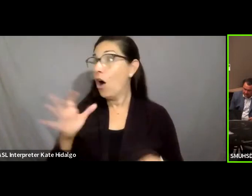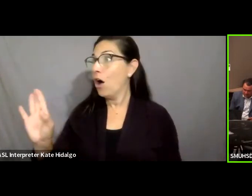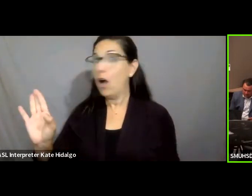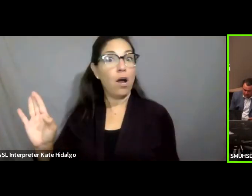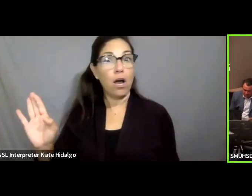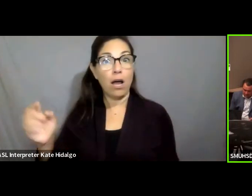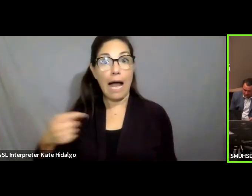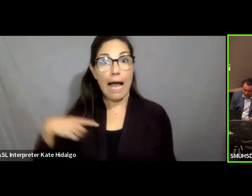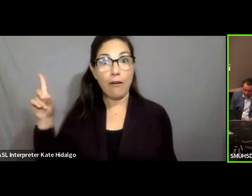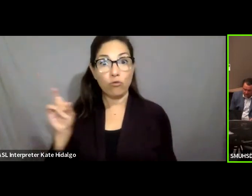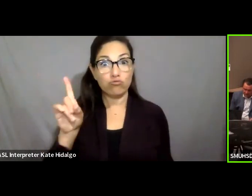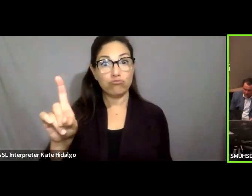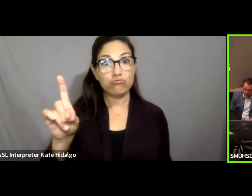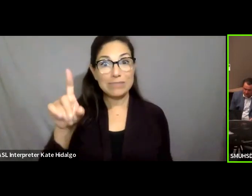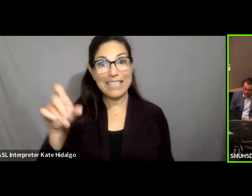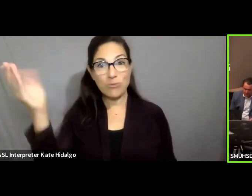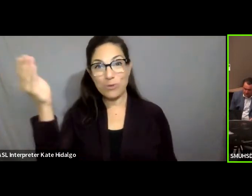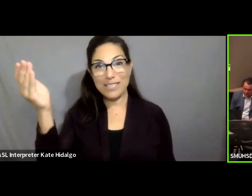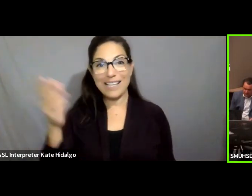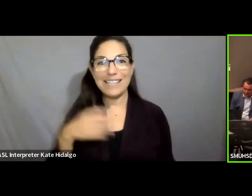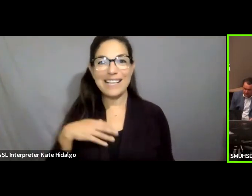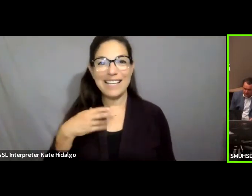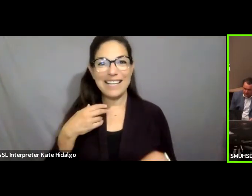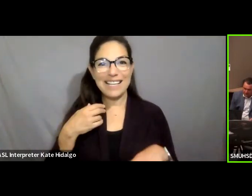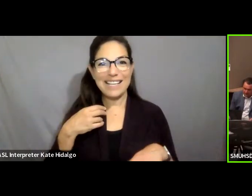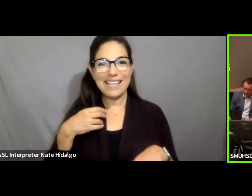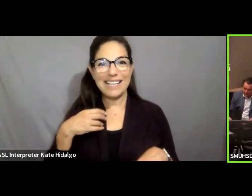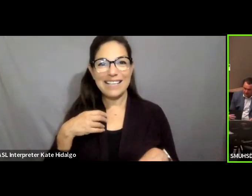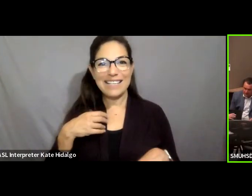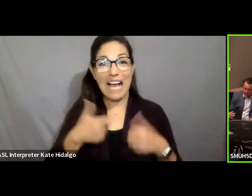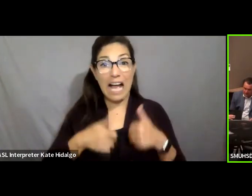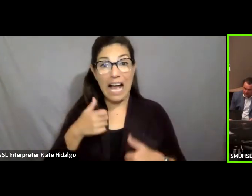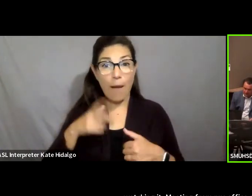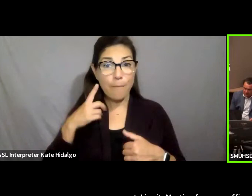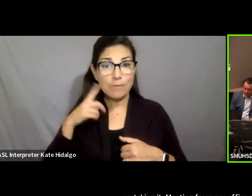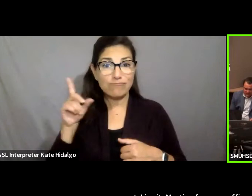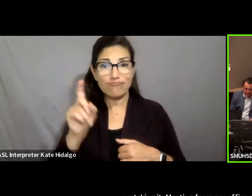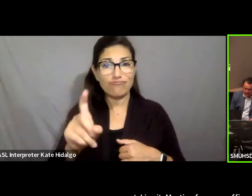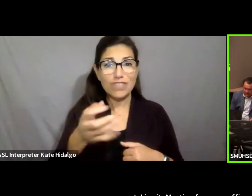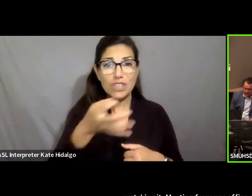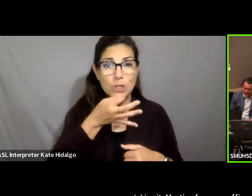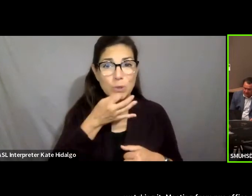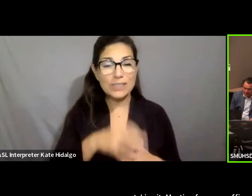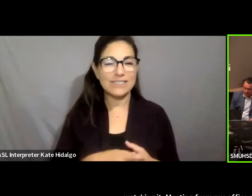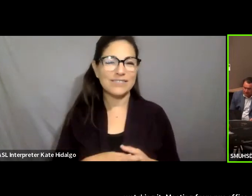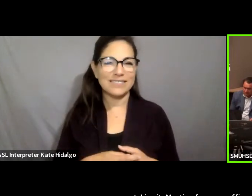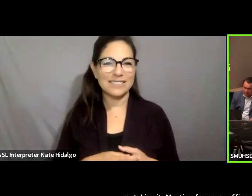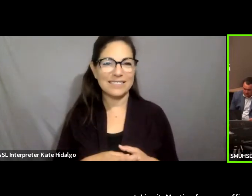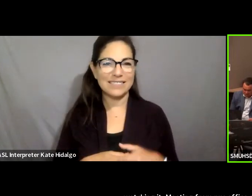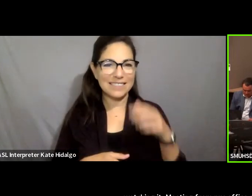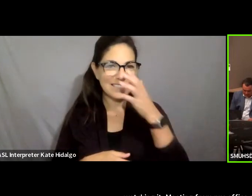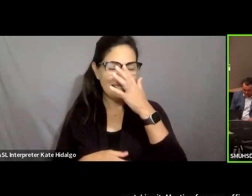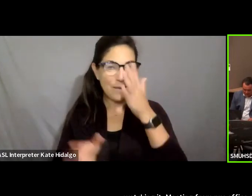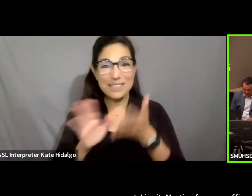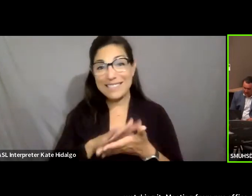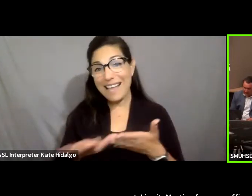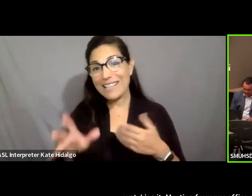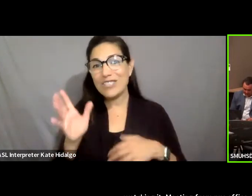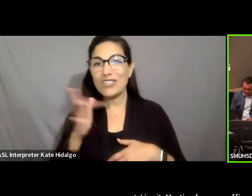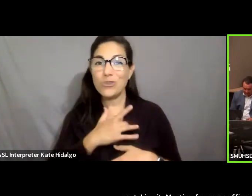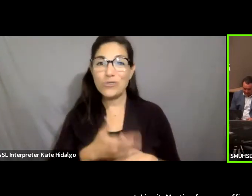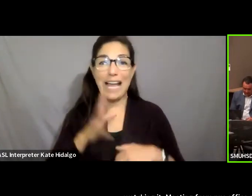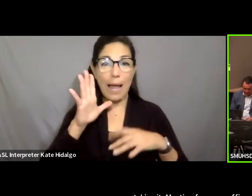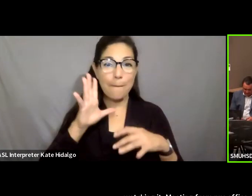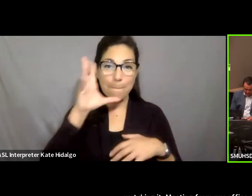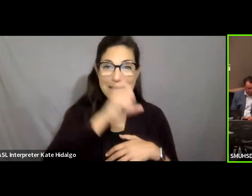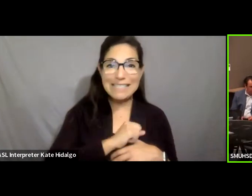minute, I gotta go. And I quickly sent Shara a text. It's like, I'm on my way from Hinkley. I'll be right there. Because it was just so nice that I usually miss the beginning because